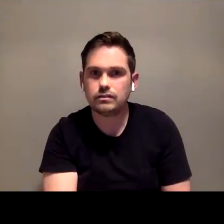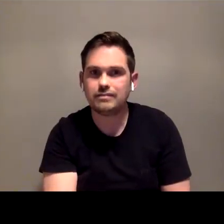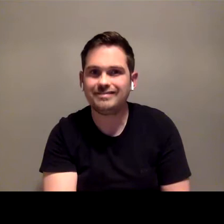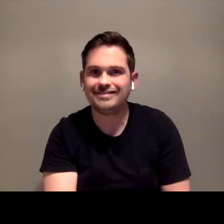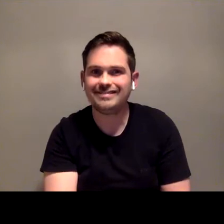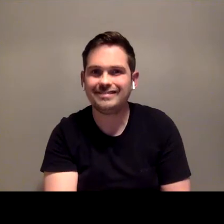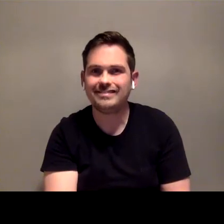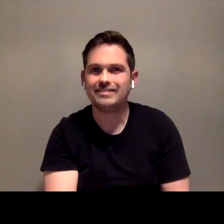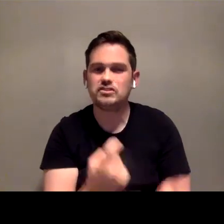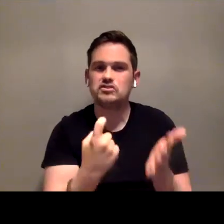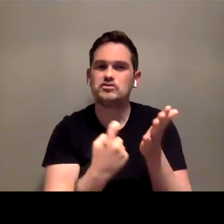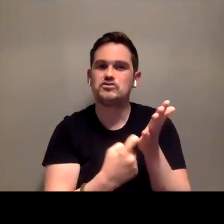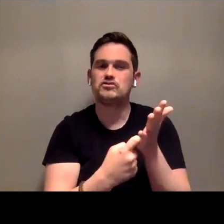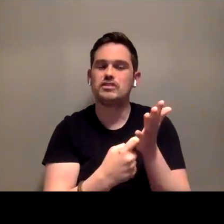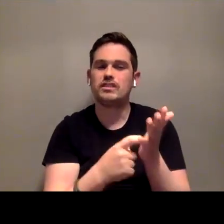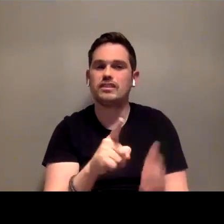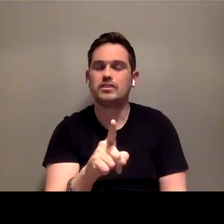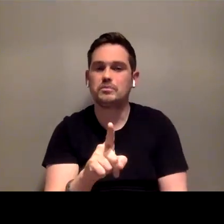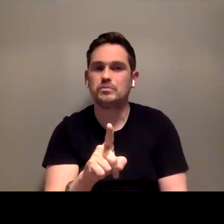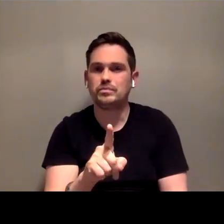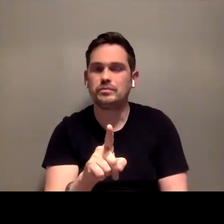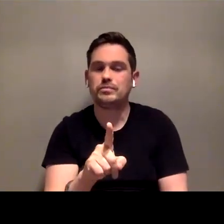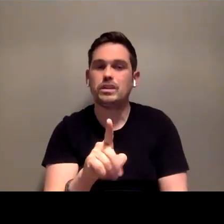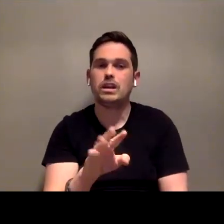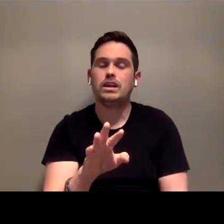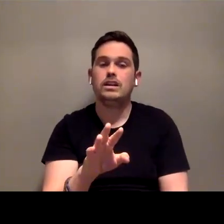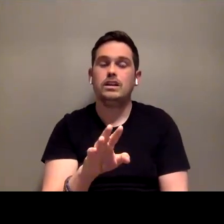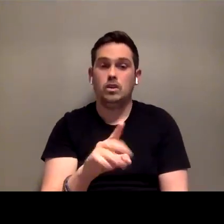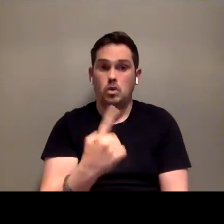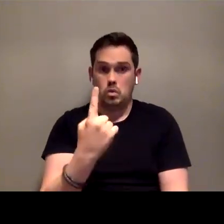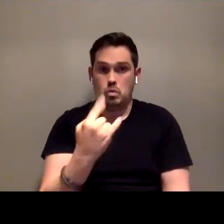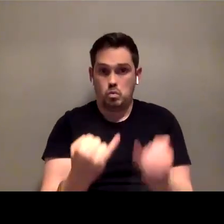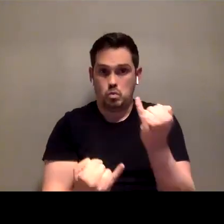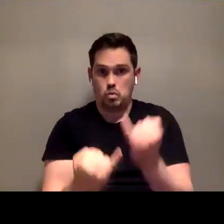I would like to give all of our speakers one last word.